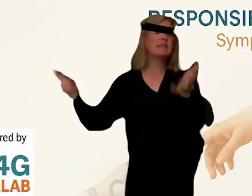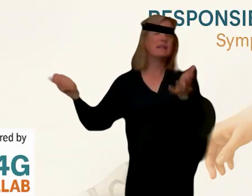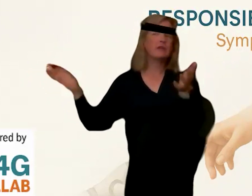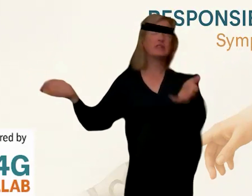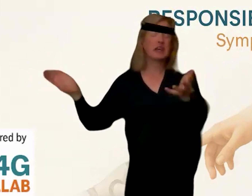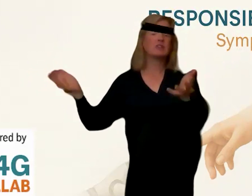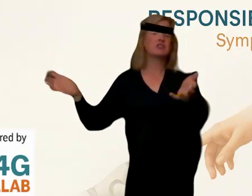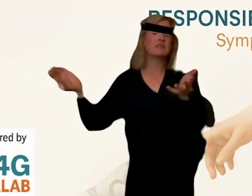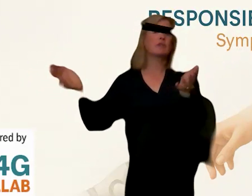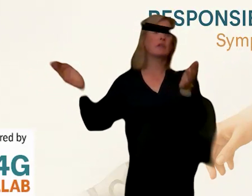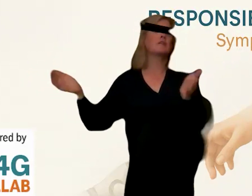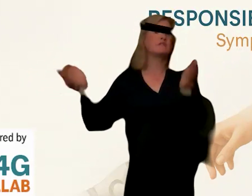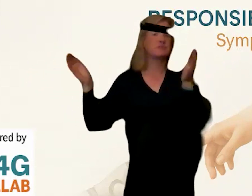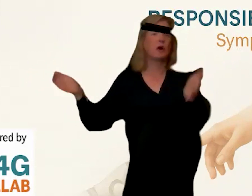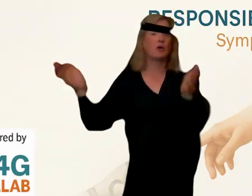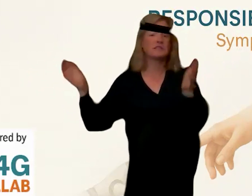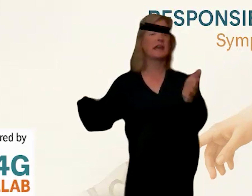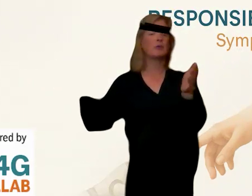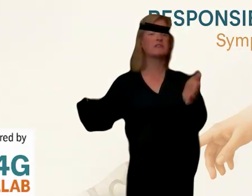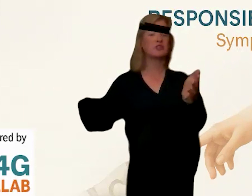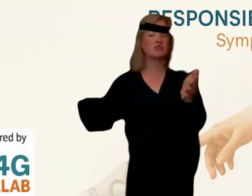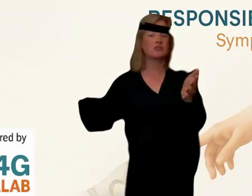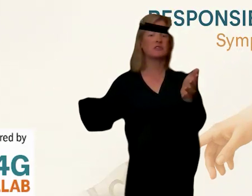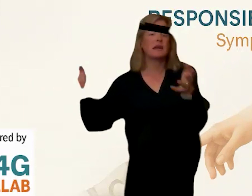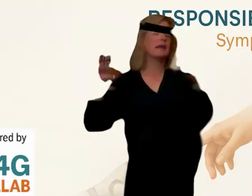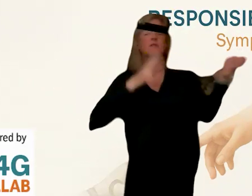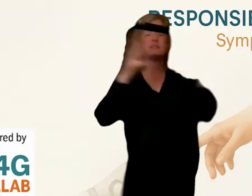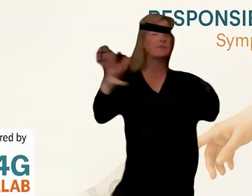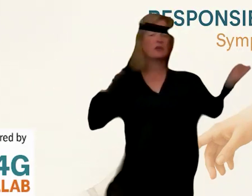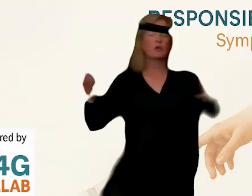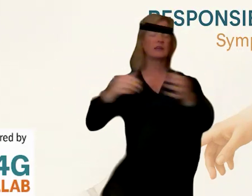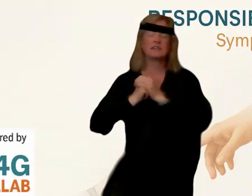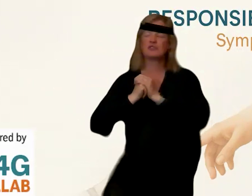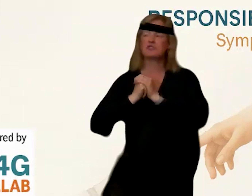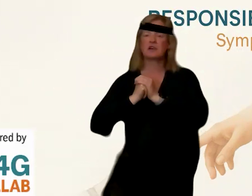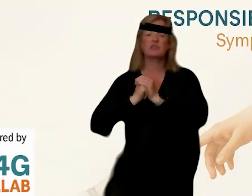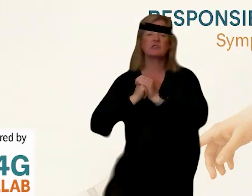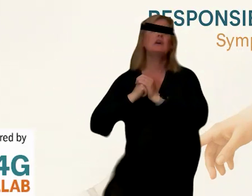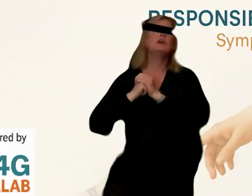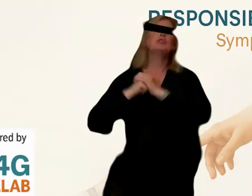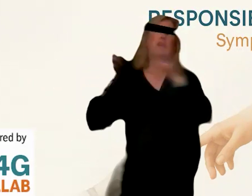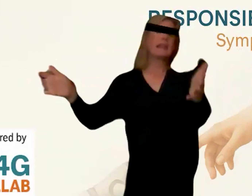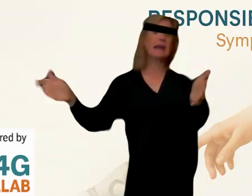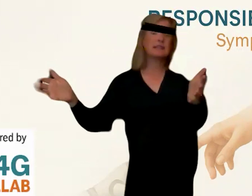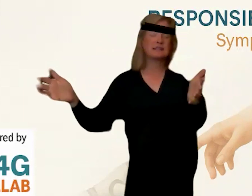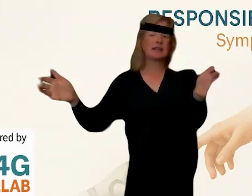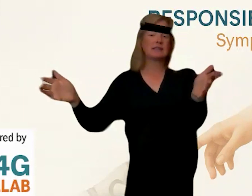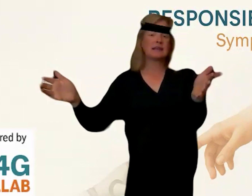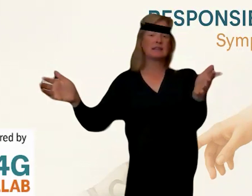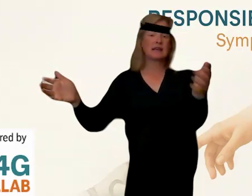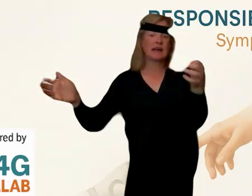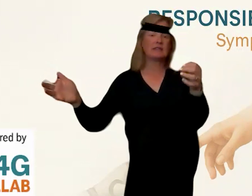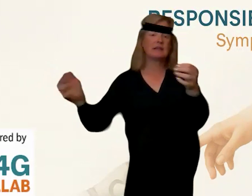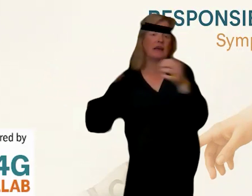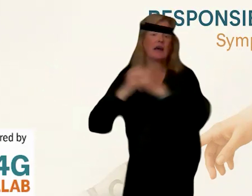And it's, I think, very challenging for a lot of small scale researchers in different organizational structures to gain access to